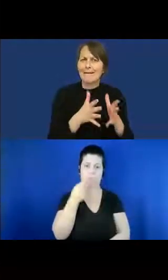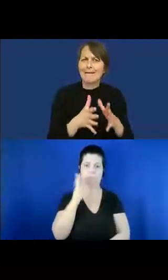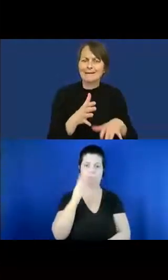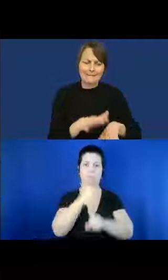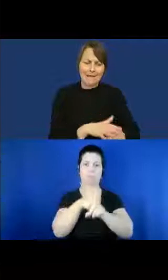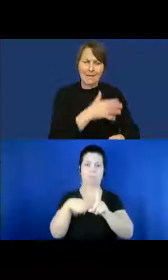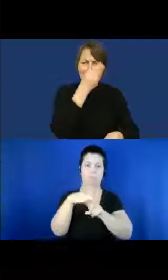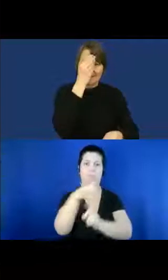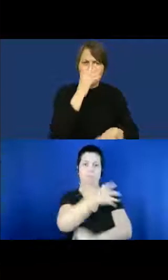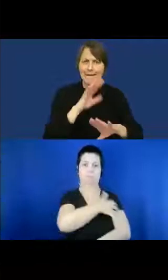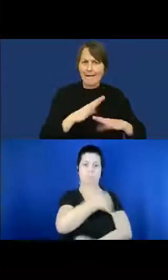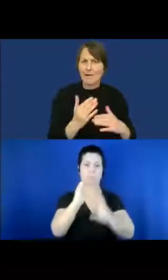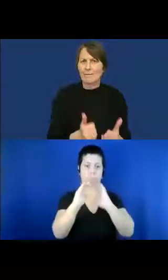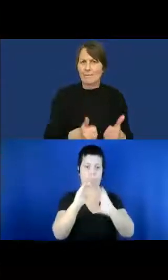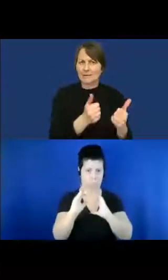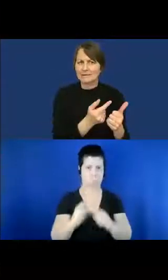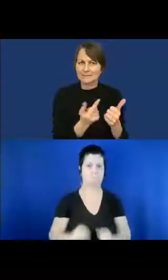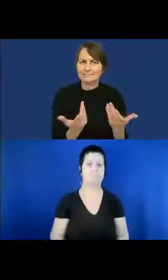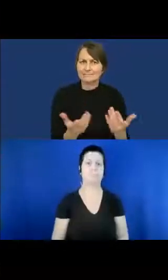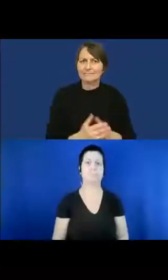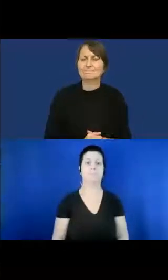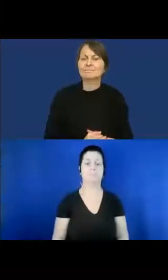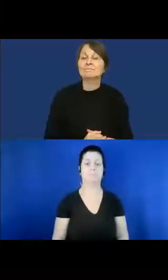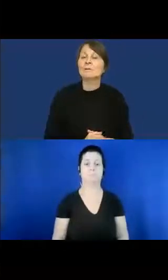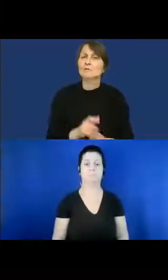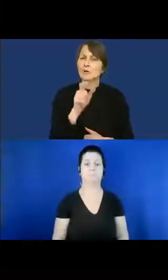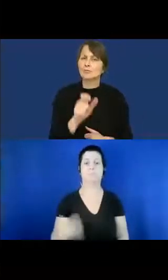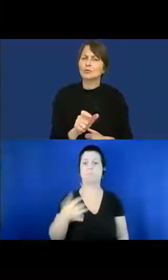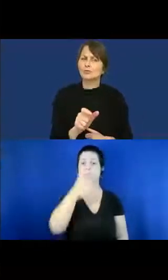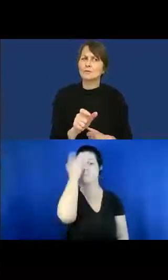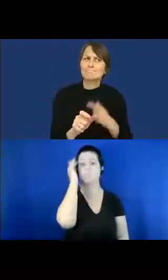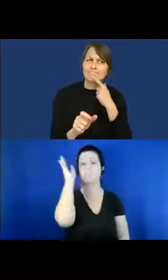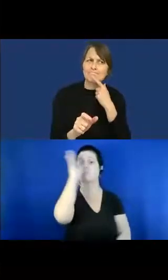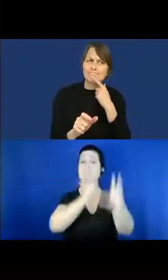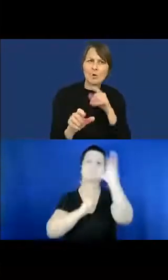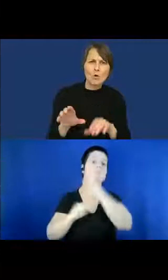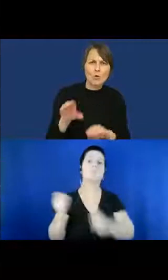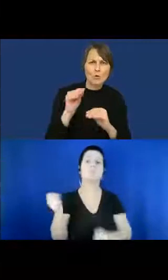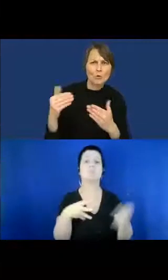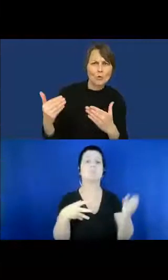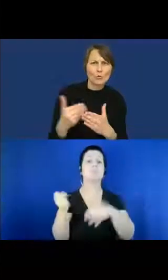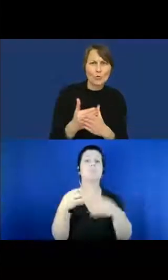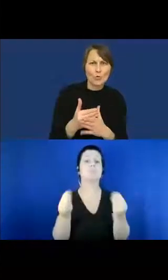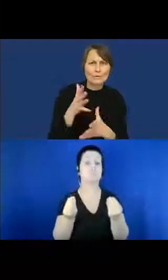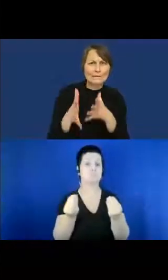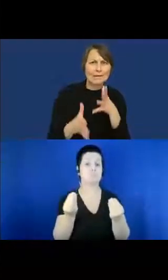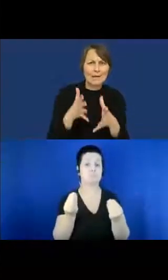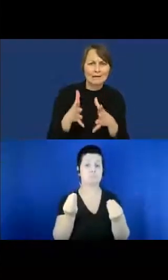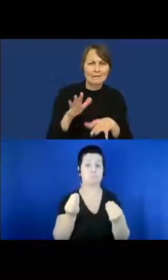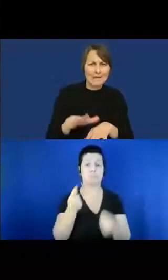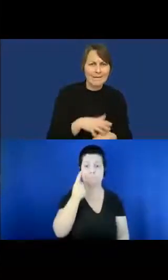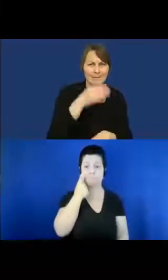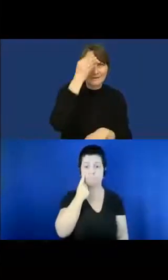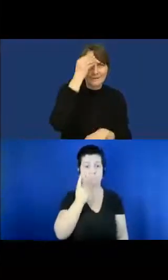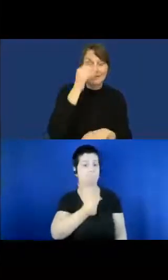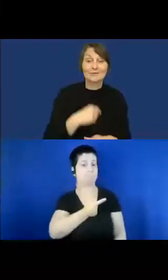signs. So how does a person learn new social haptic communication signs? And here I show you a